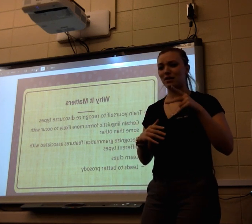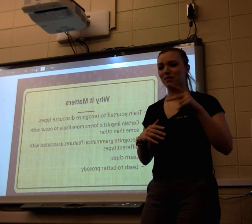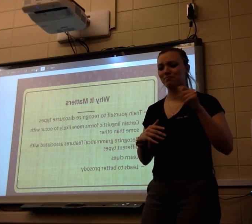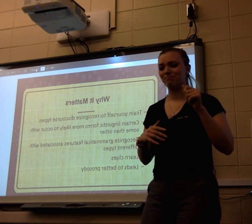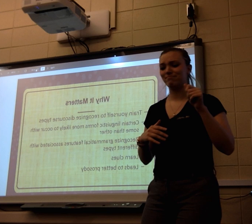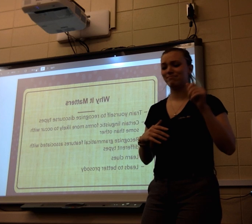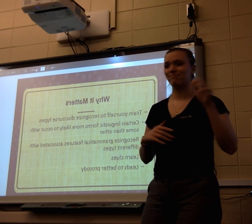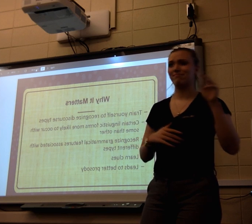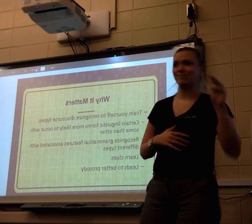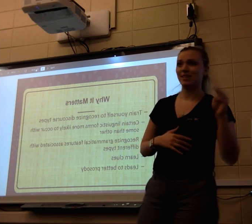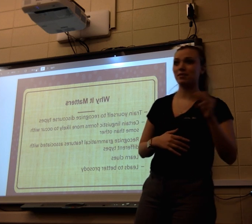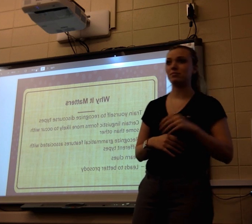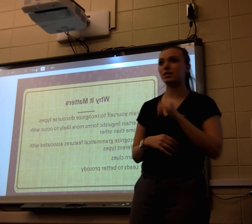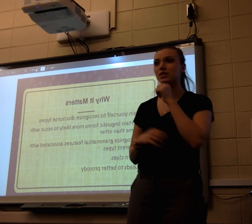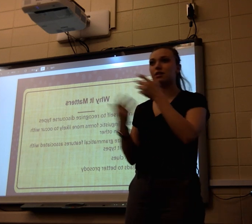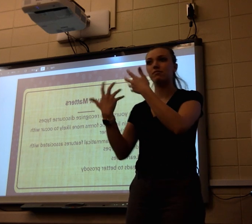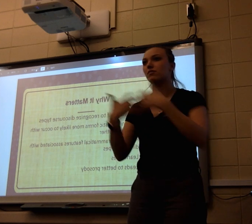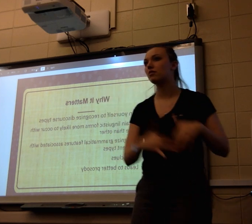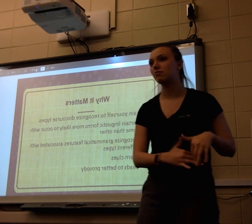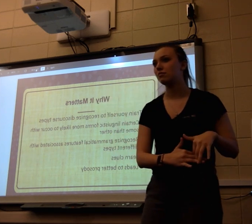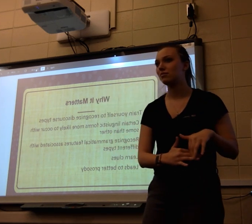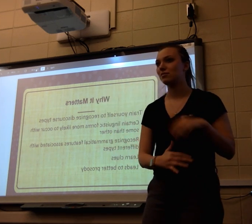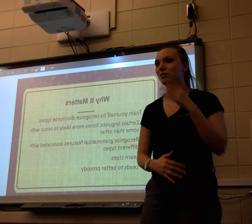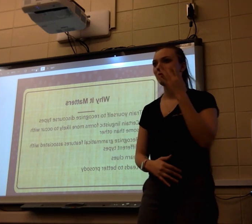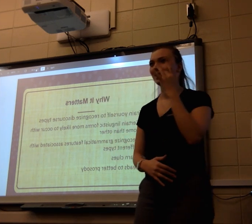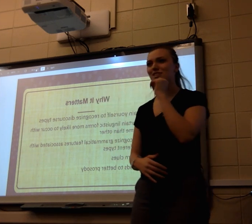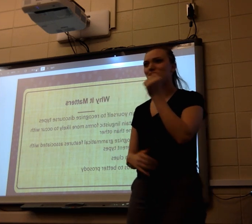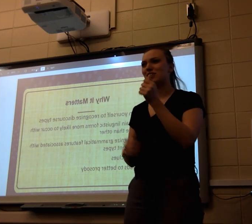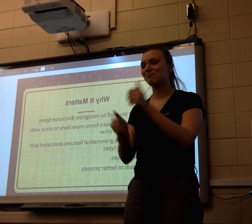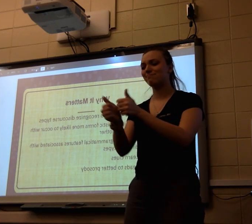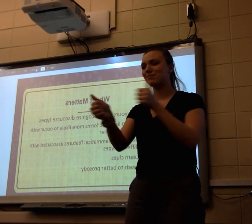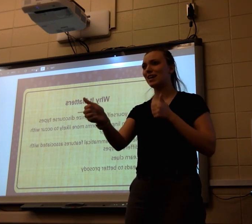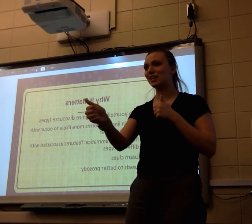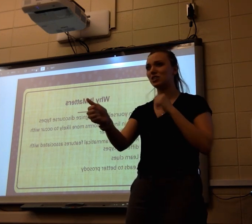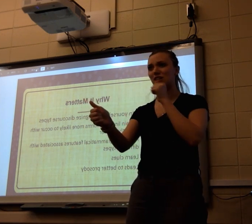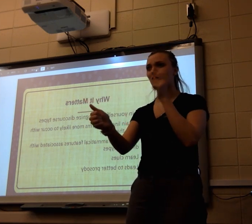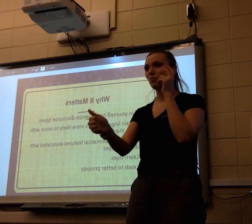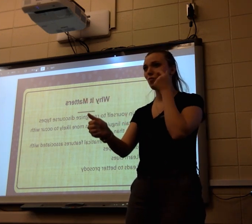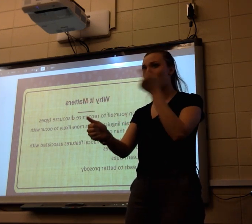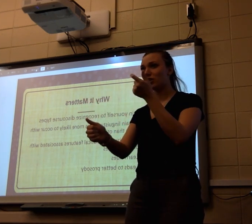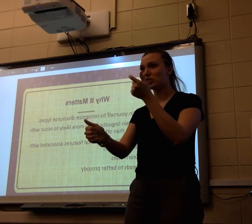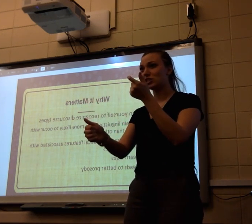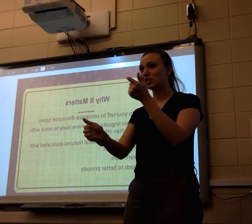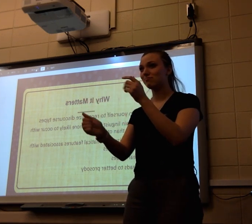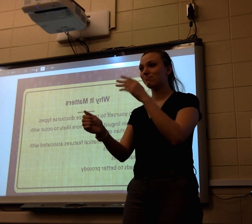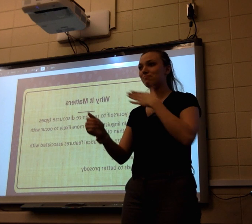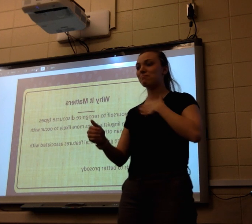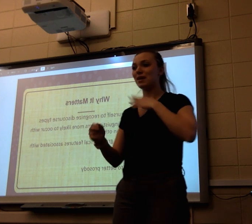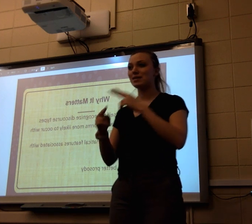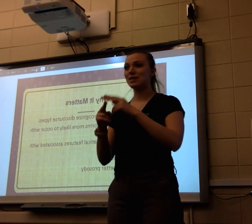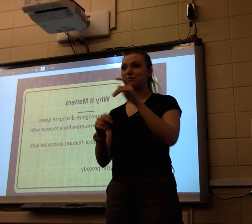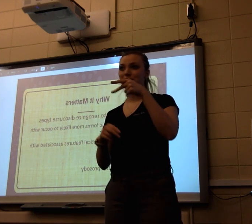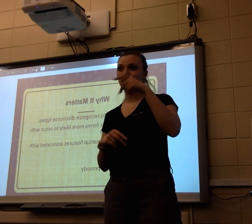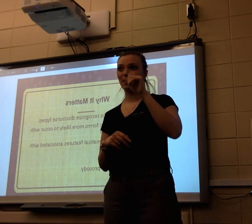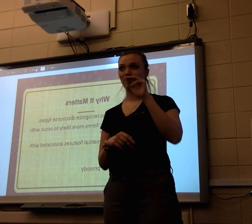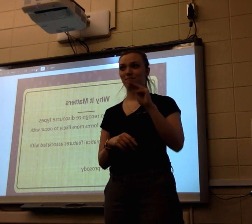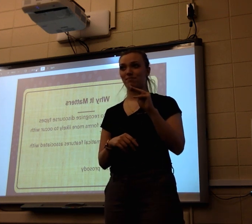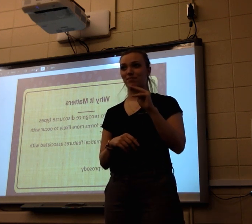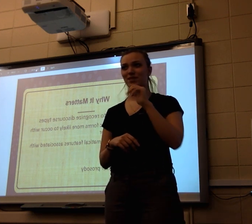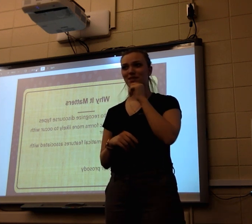Pam. Cotton, yes, I got it. Right? That's a silly example, but that's not good prosody. That's not how we do it. But ASL also